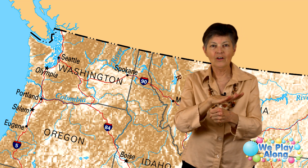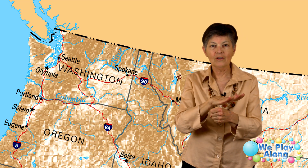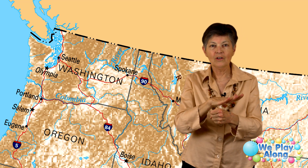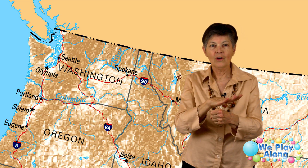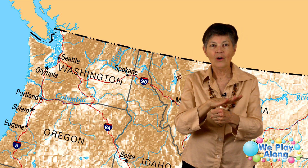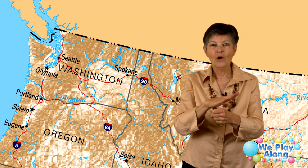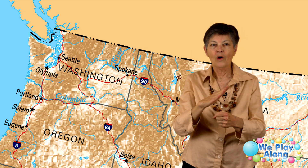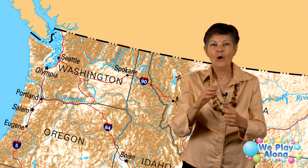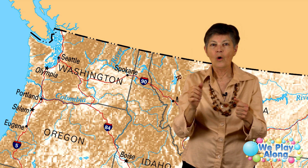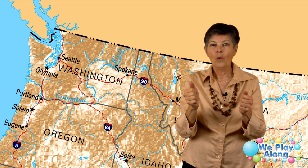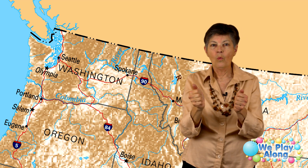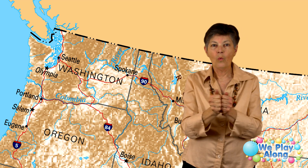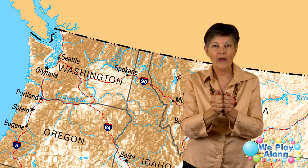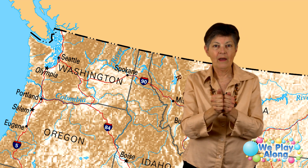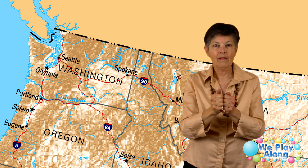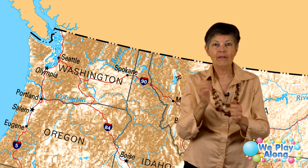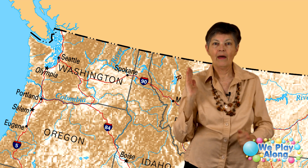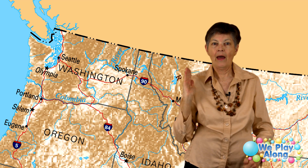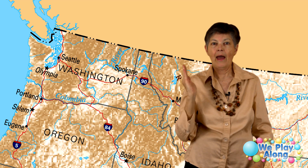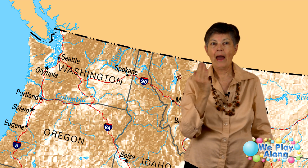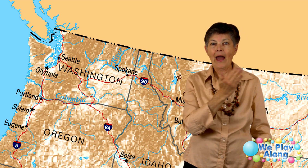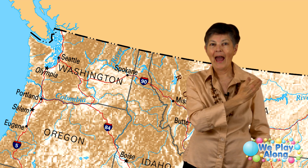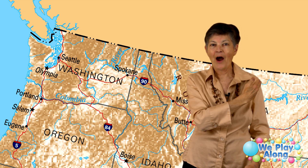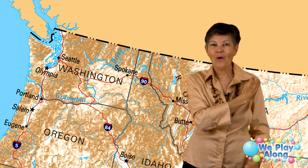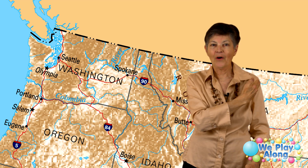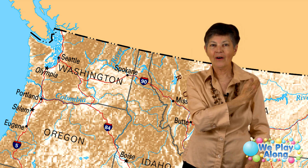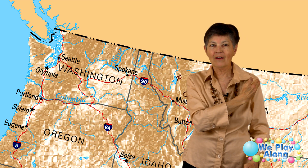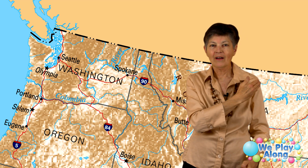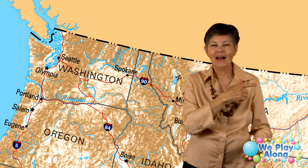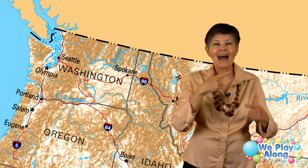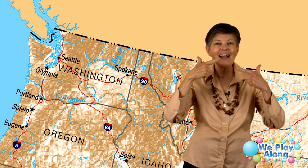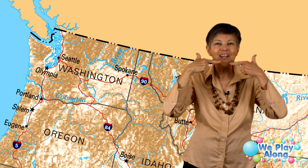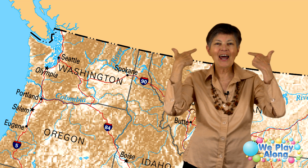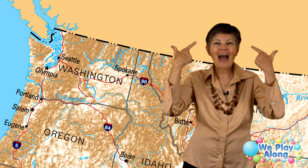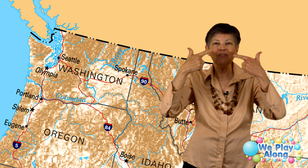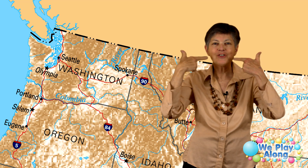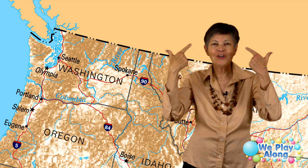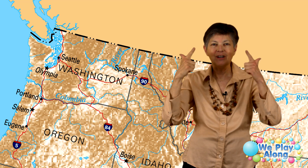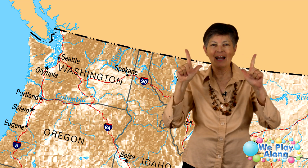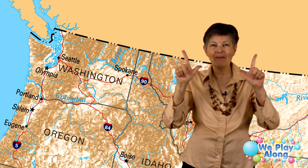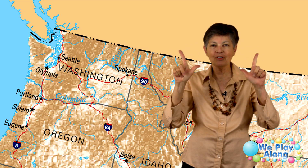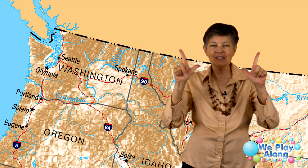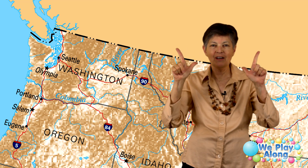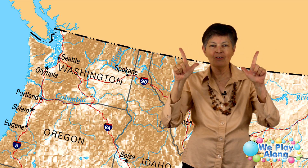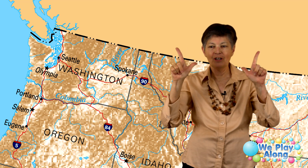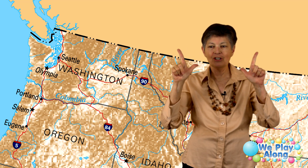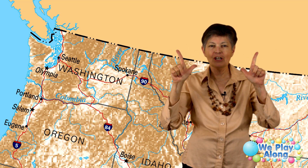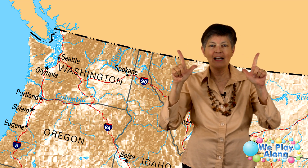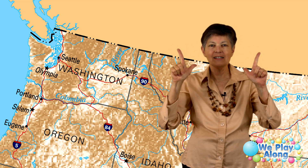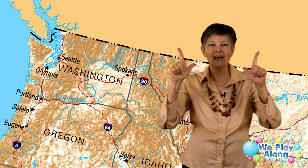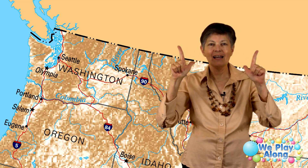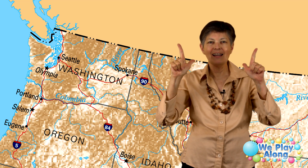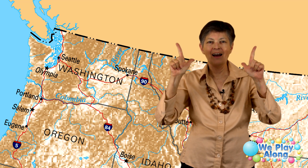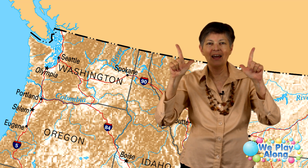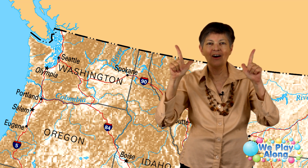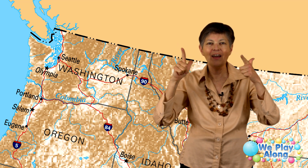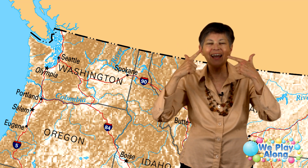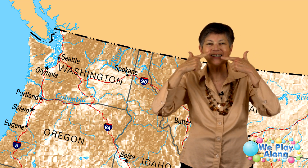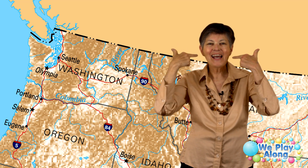Filled with our laughter. And laughter is another initialized sign, L hands,